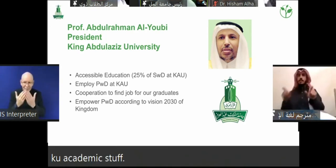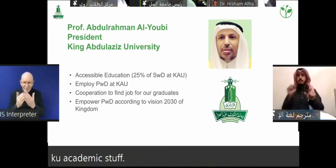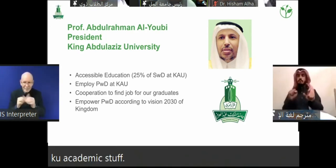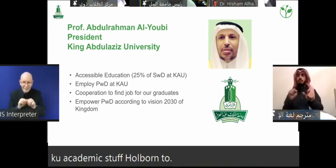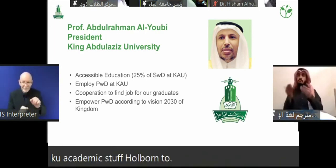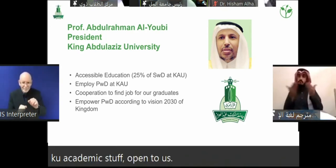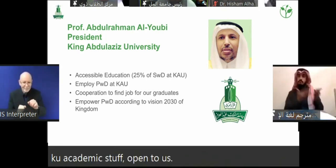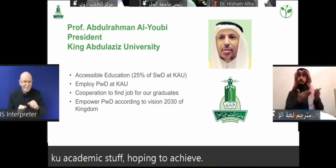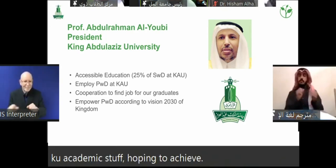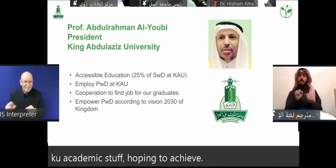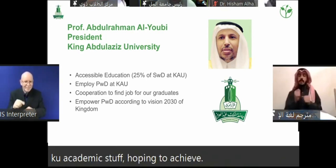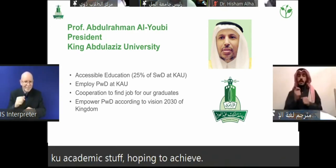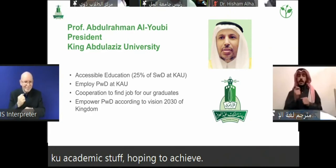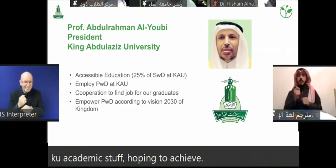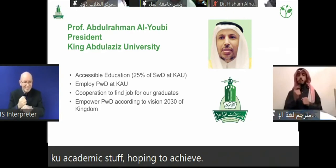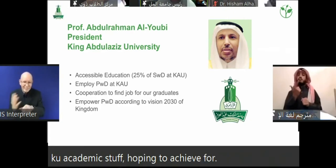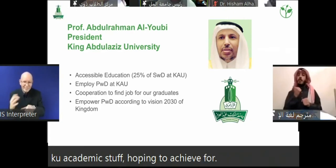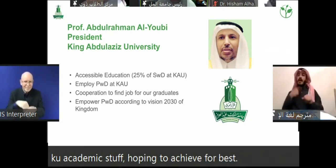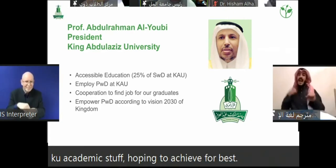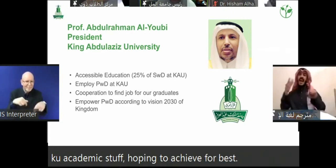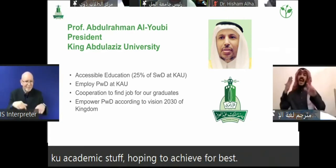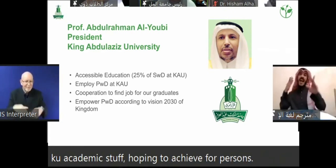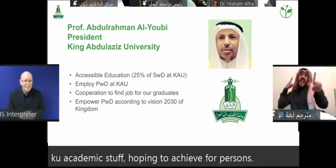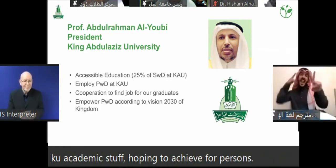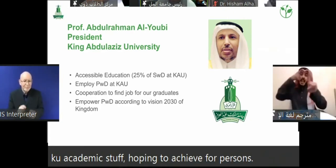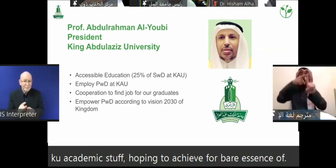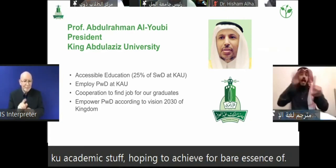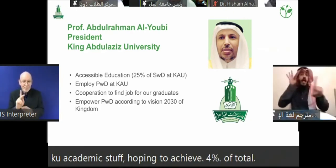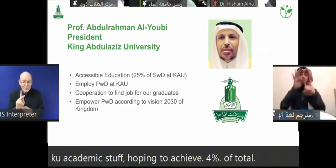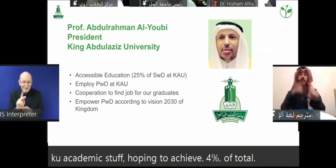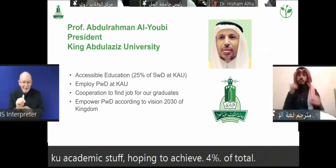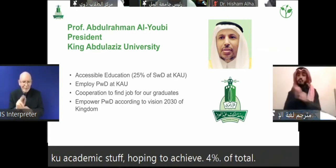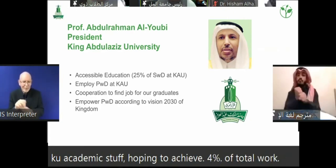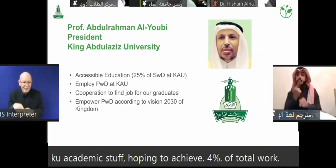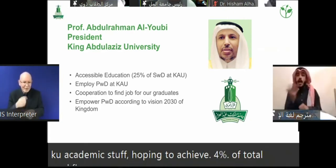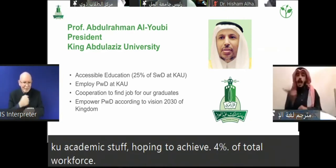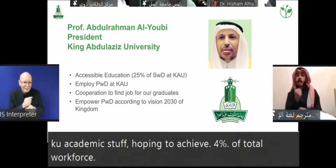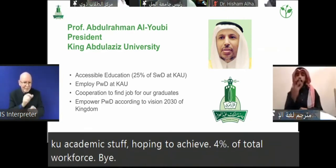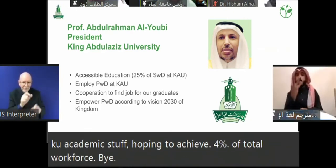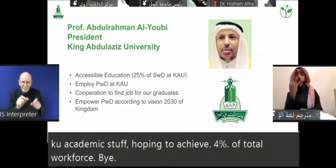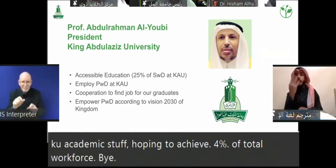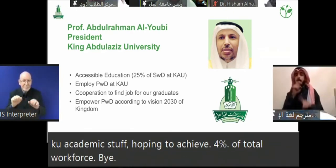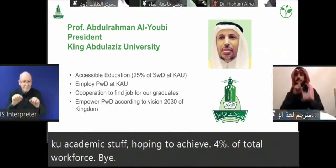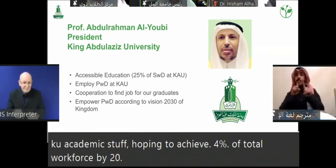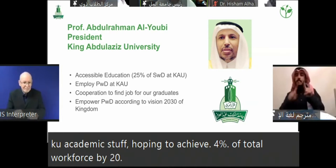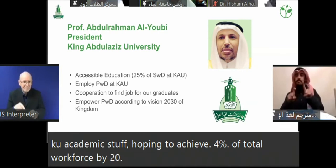to achieve 4% of total workforce by